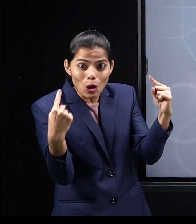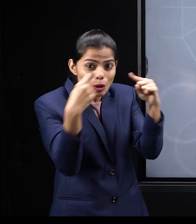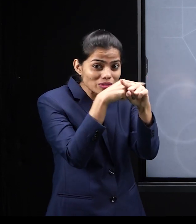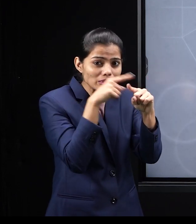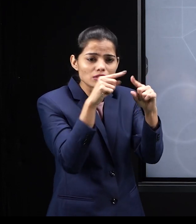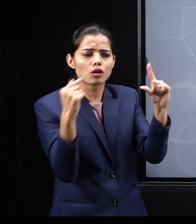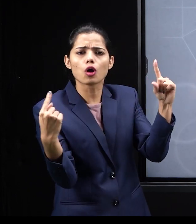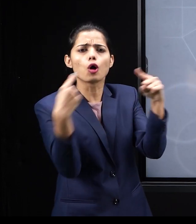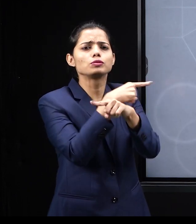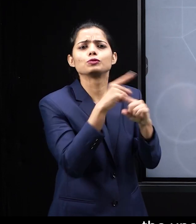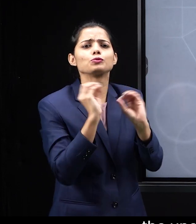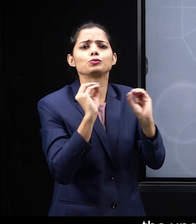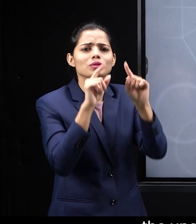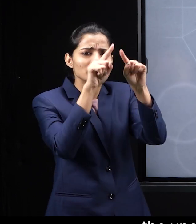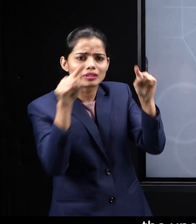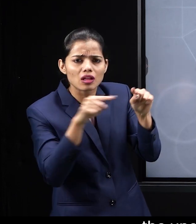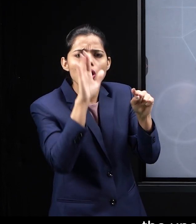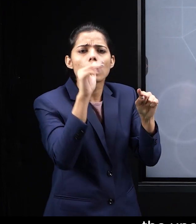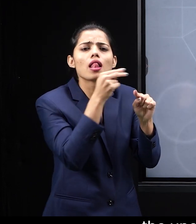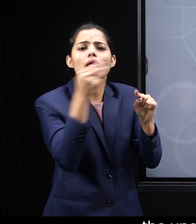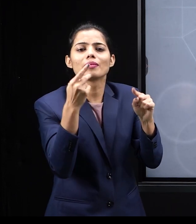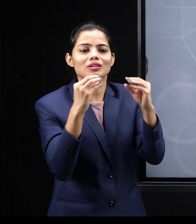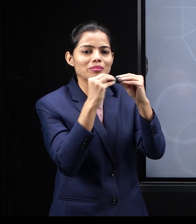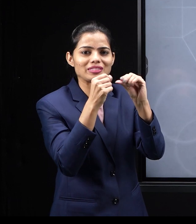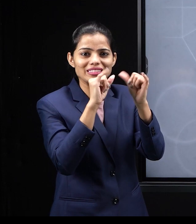The angle opposite the unequal side is called the base angle.